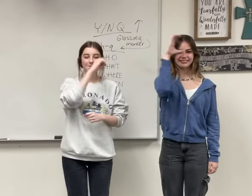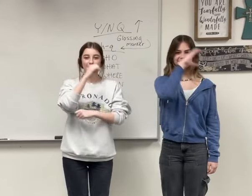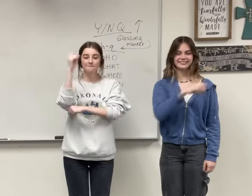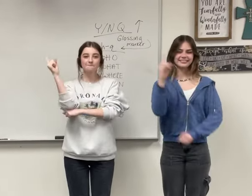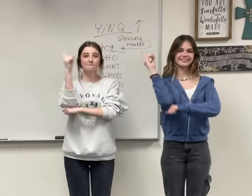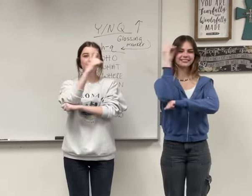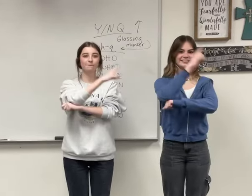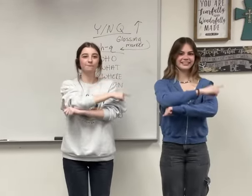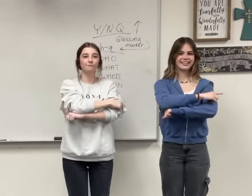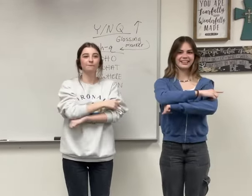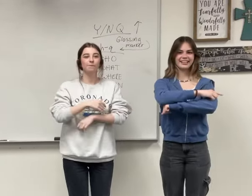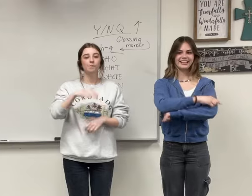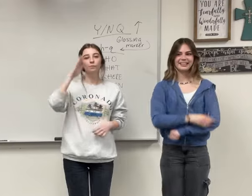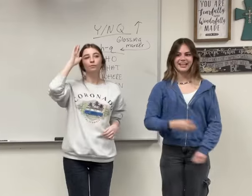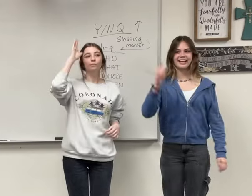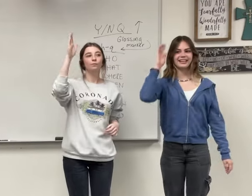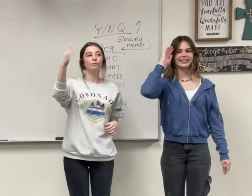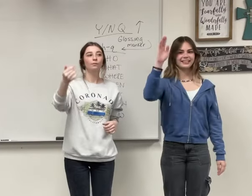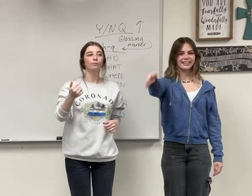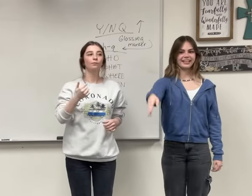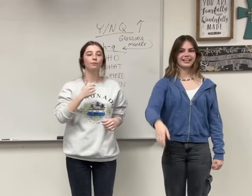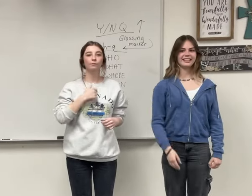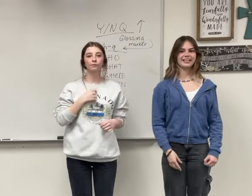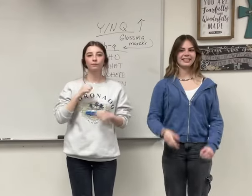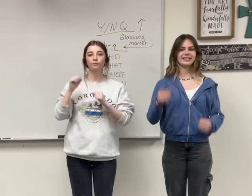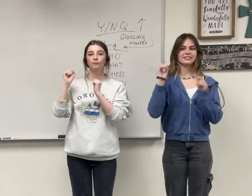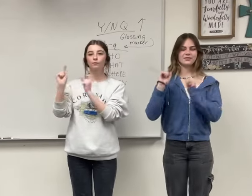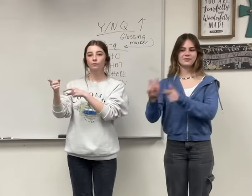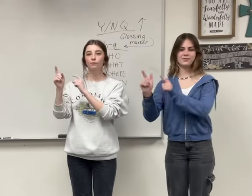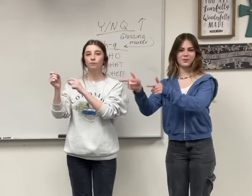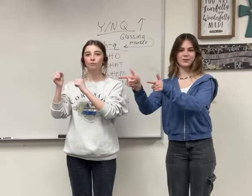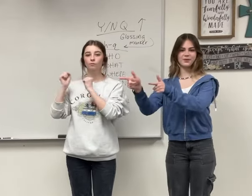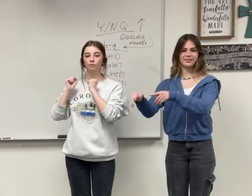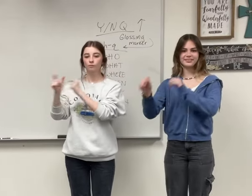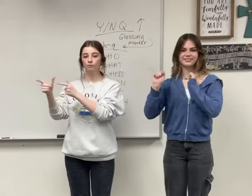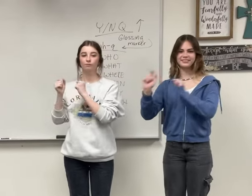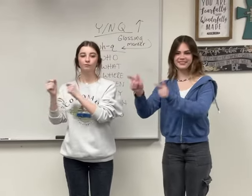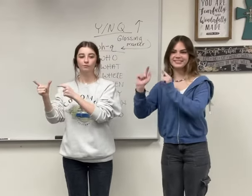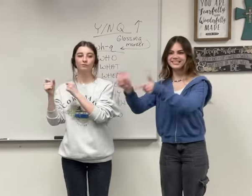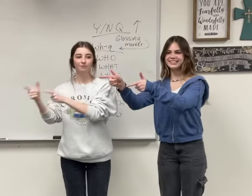it someday And I'll miss full of rushing